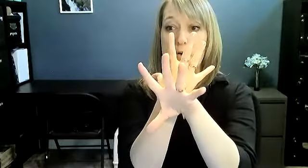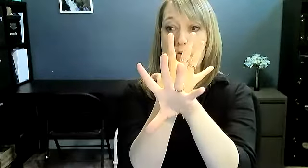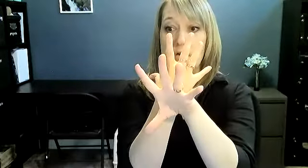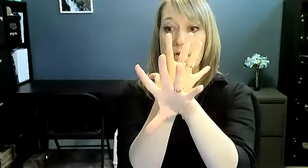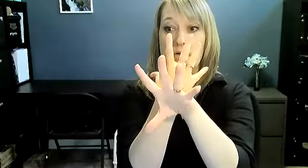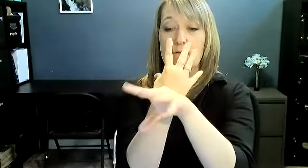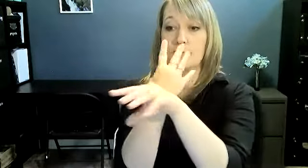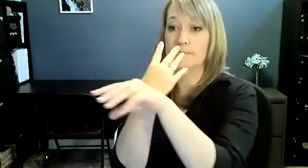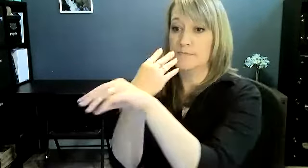phone.